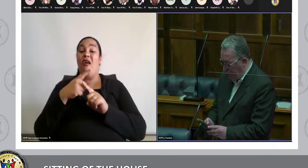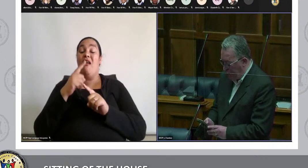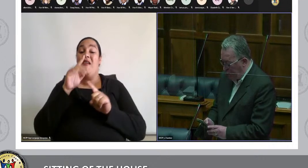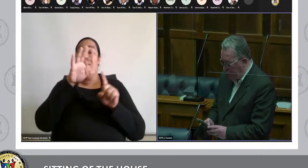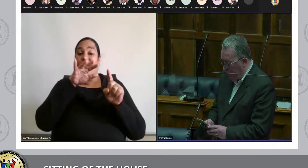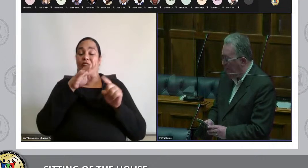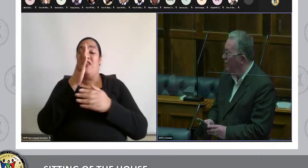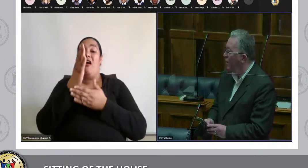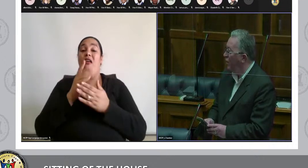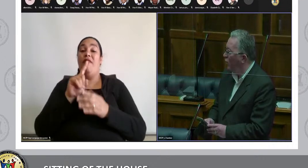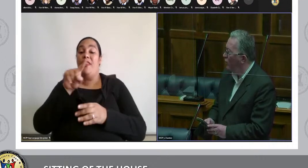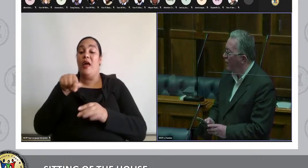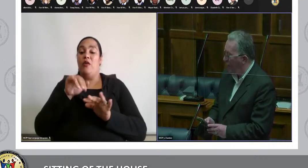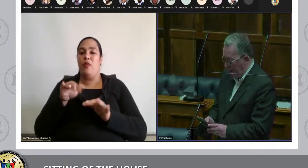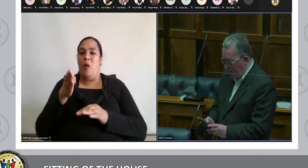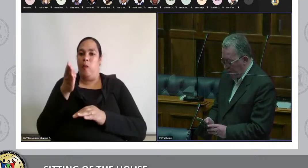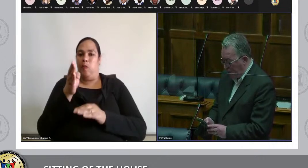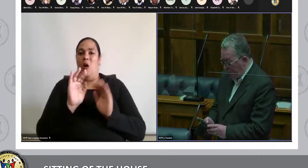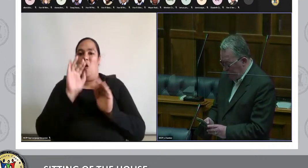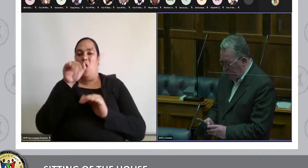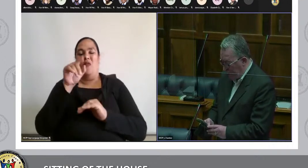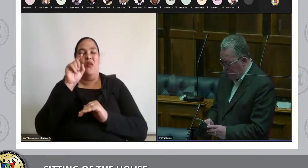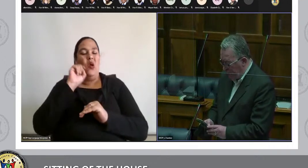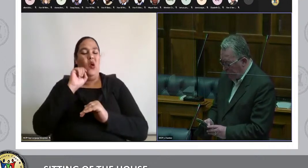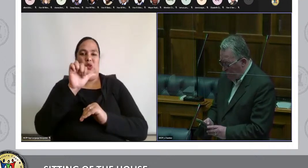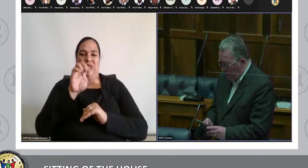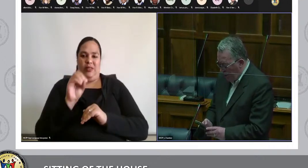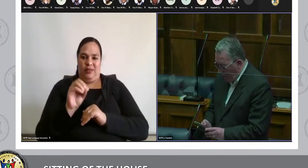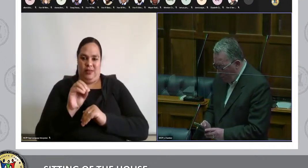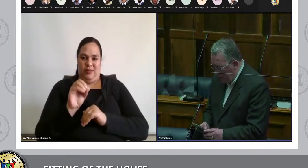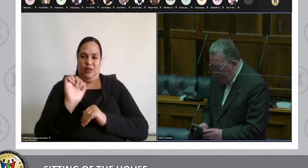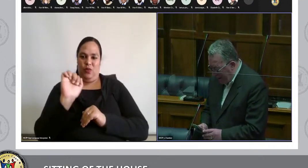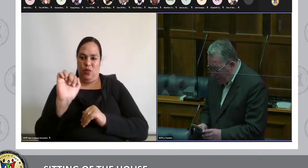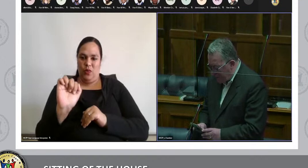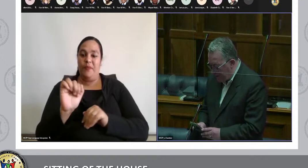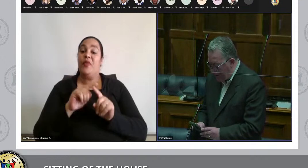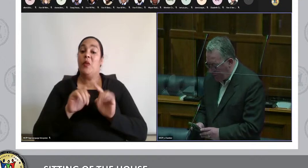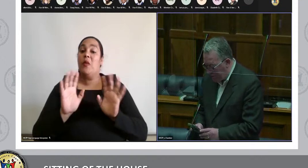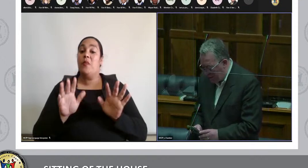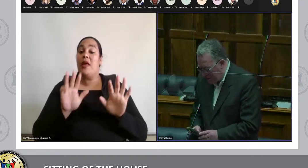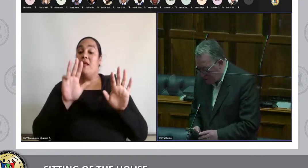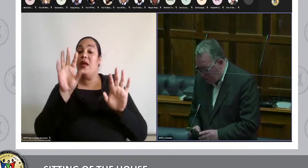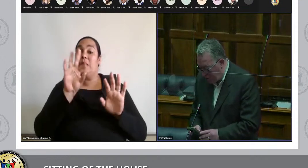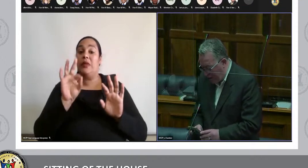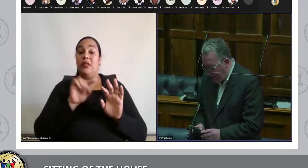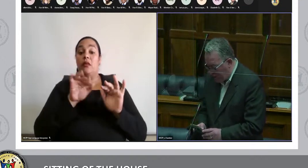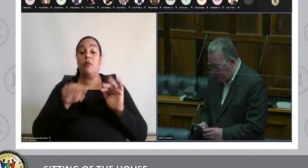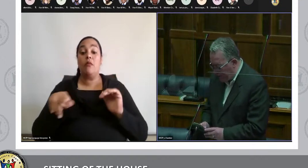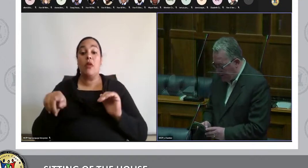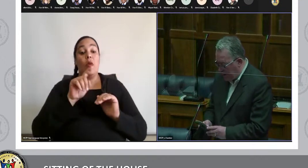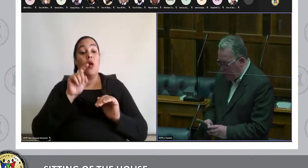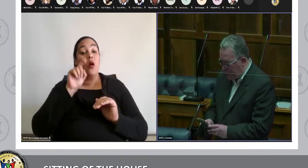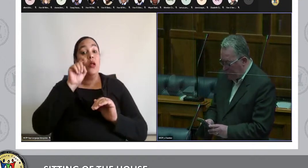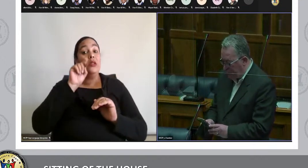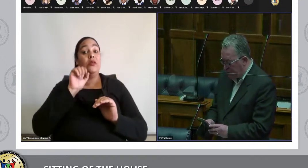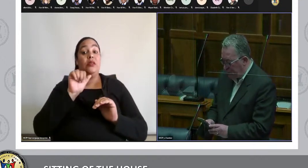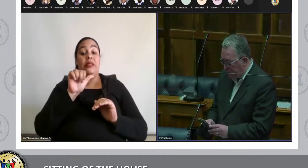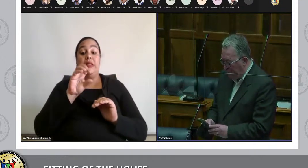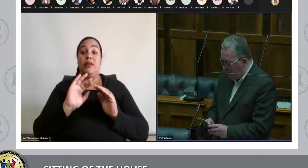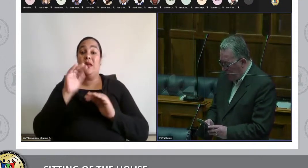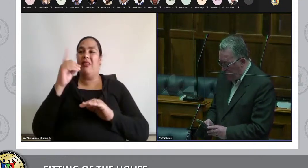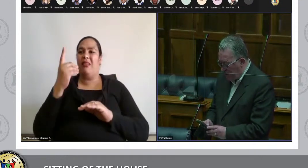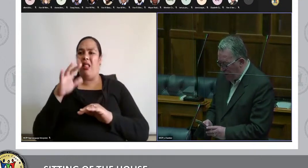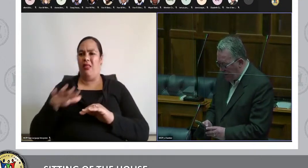15,500 people in Philippi over the age of 60. Only 9% of citizens over the age of 60 in